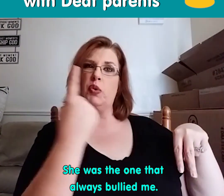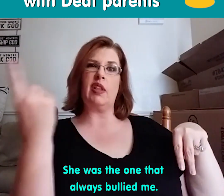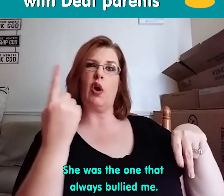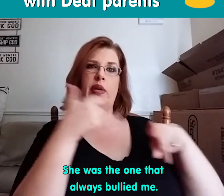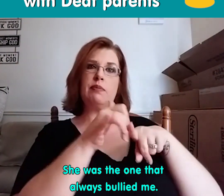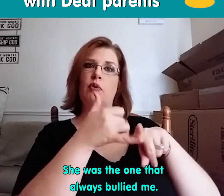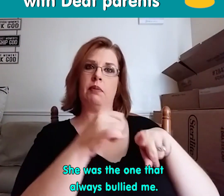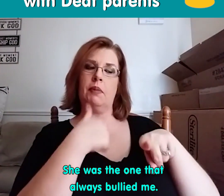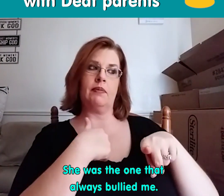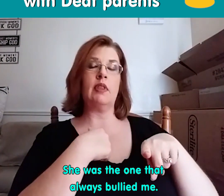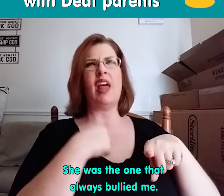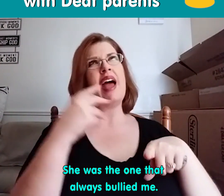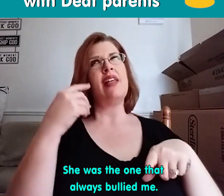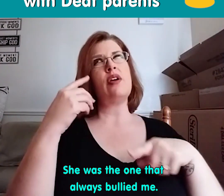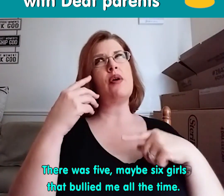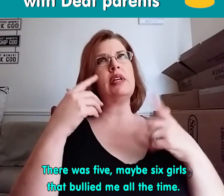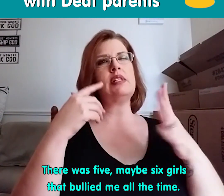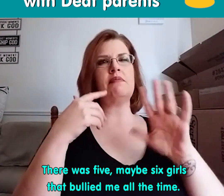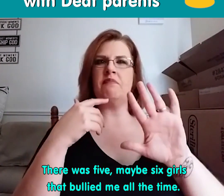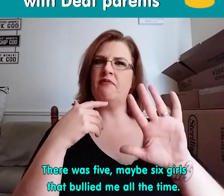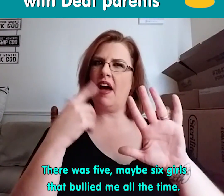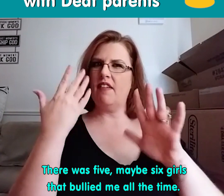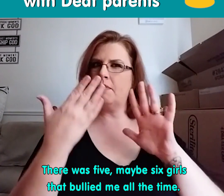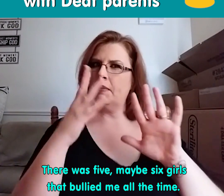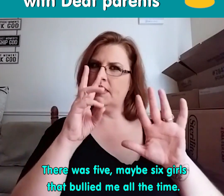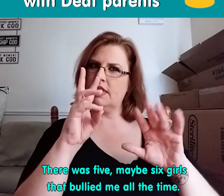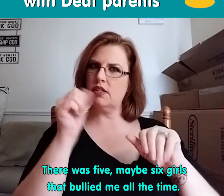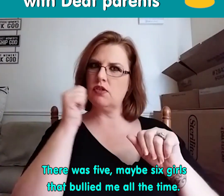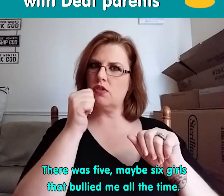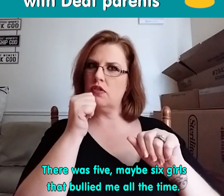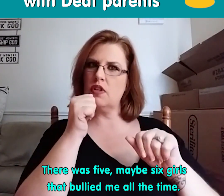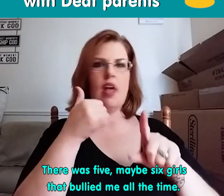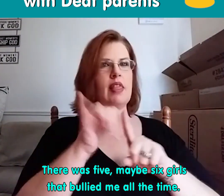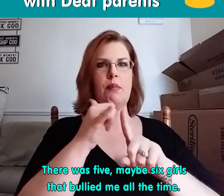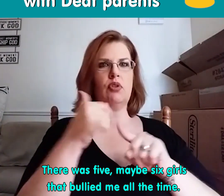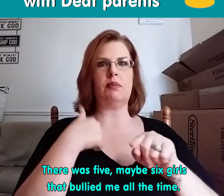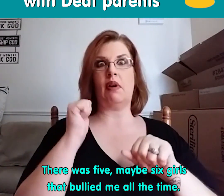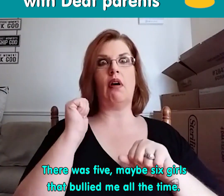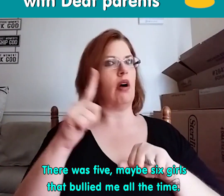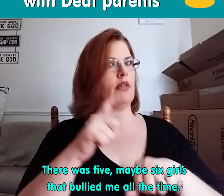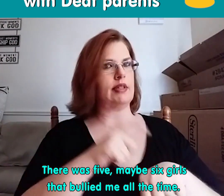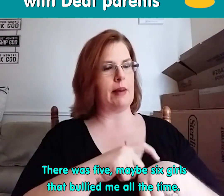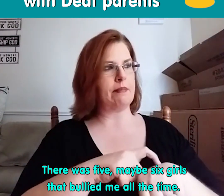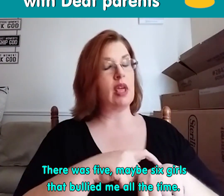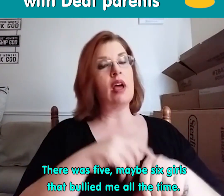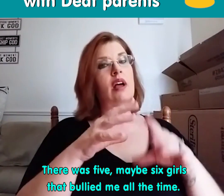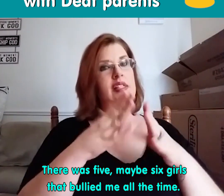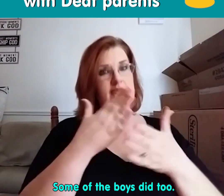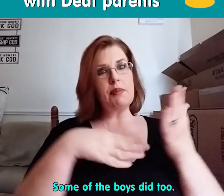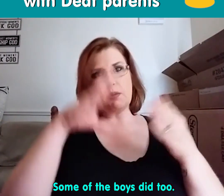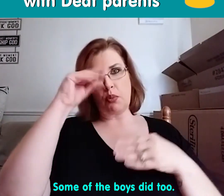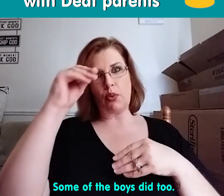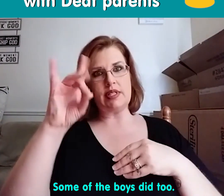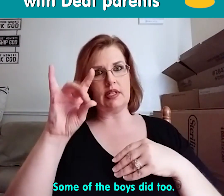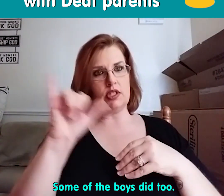one that always bullied me. There was 5, maybe 6 girls that bullied me all the time. Some of the boys did